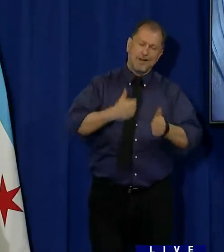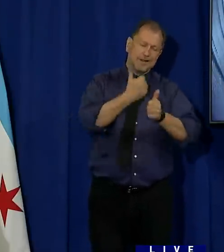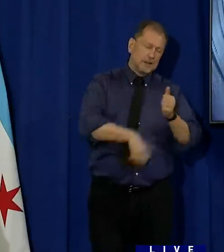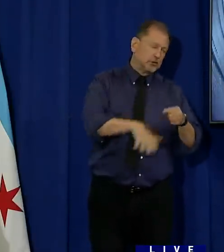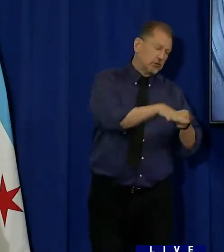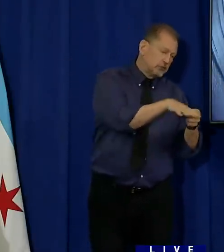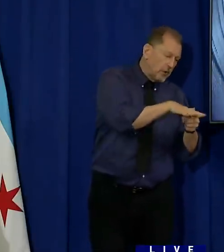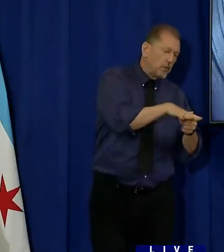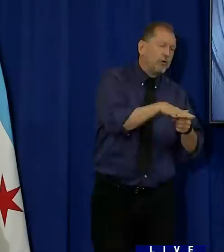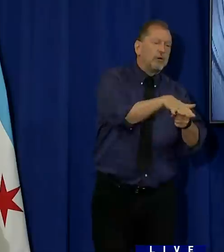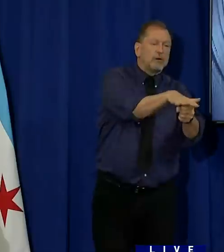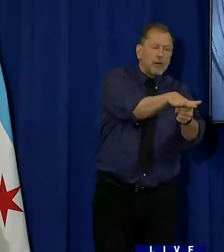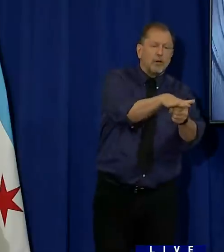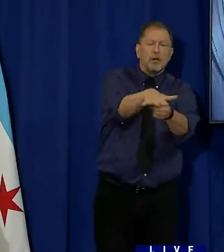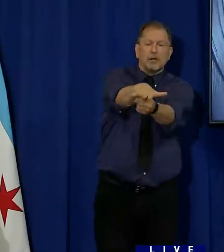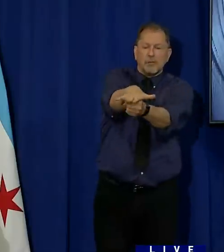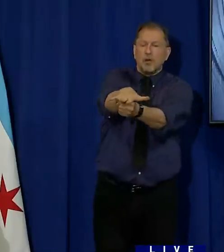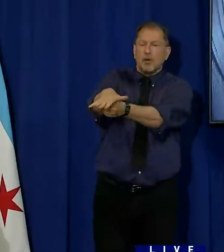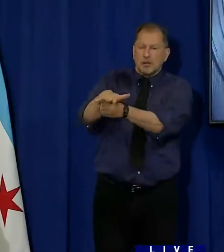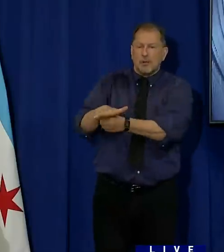our city, period.